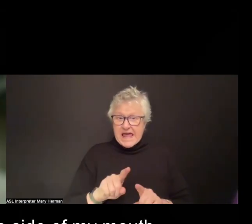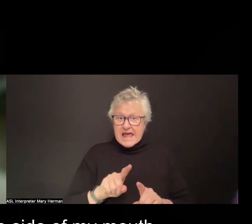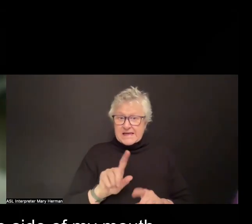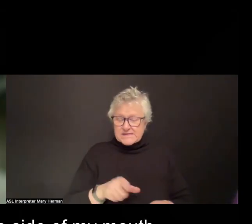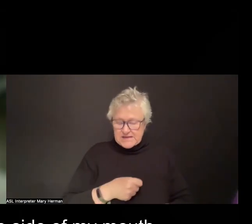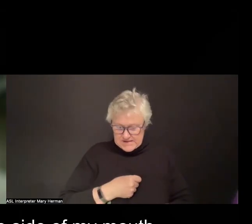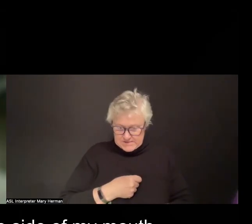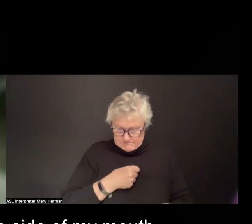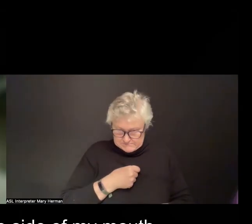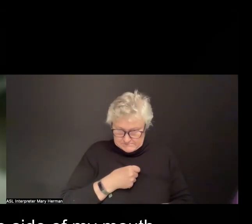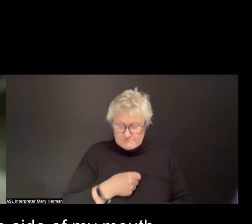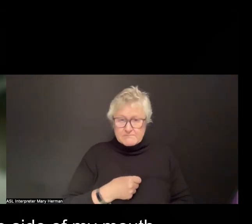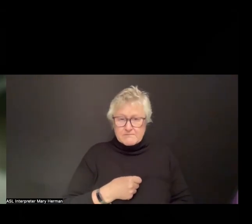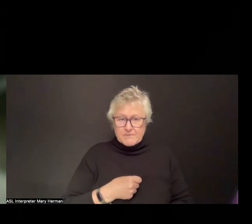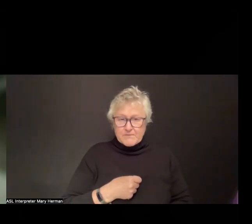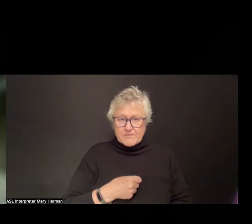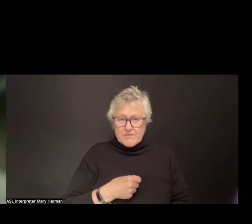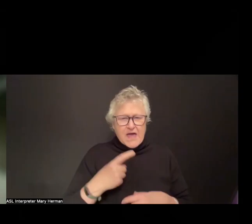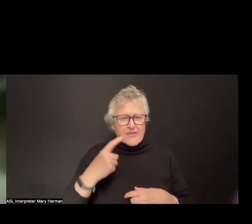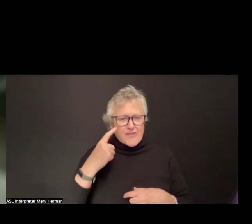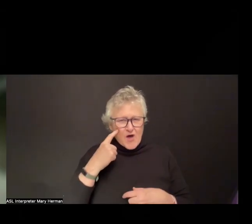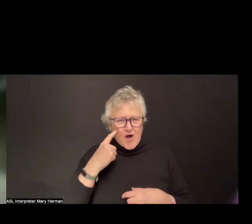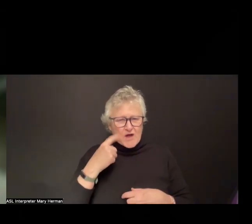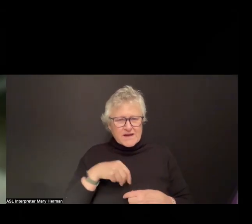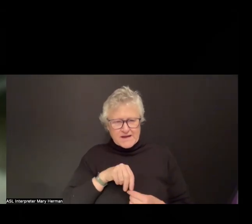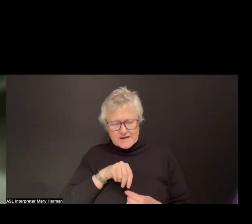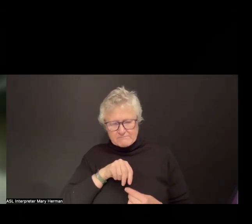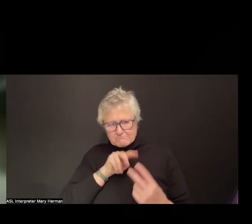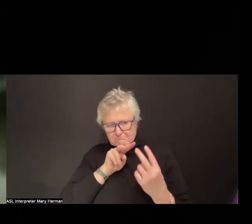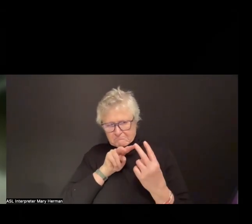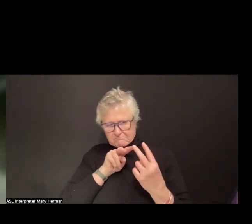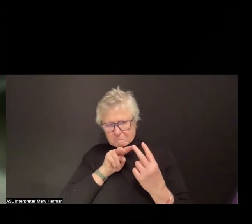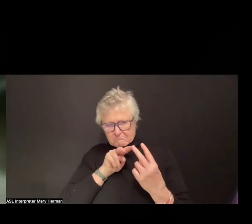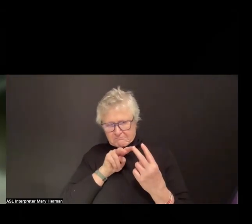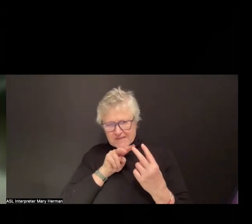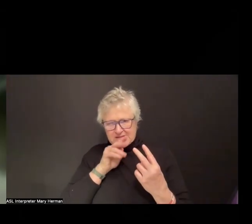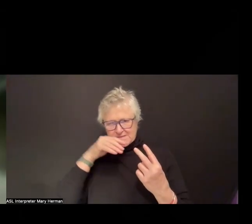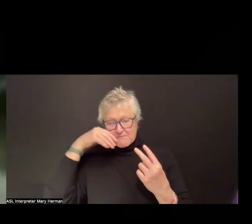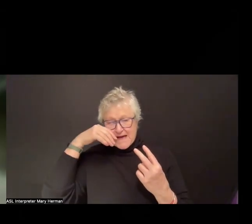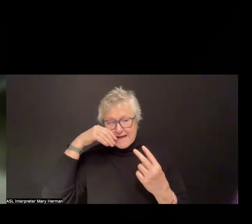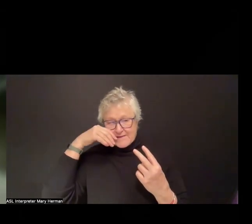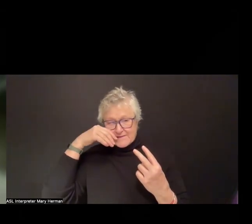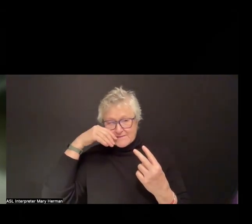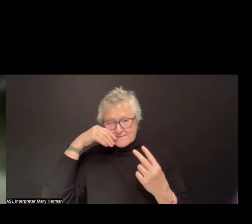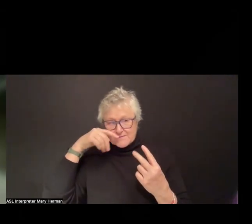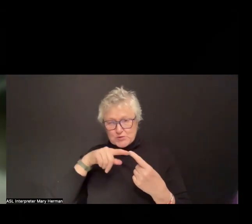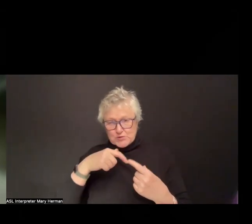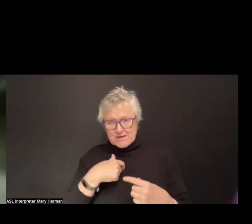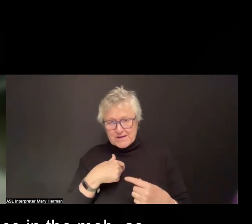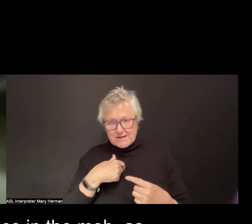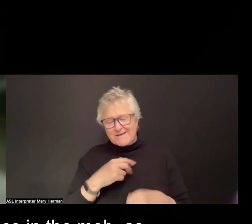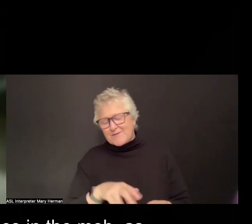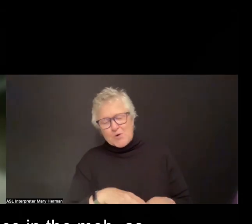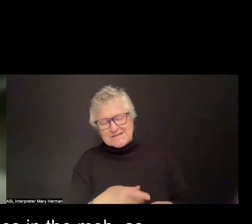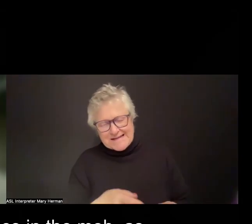of my mouth, feeling as though his flamboyant nosegay were a joke meant only for me. Of course, he couldn't see me.